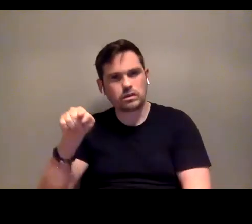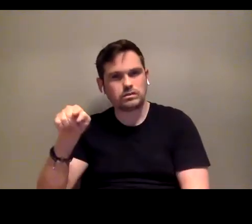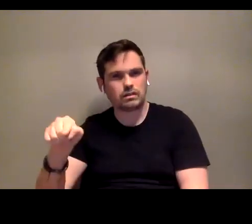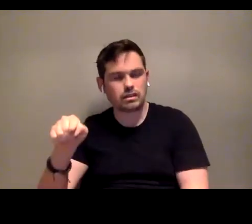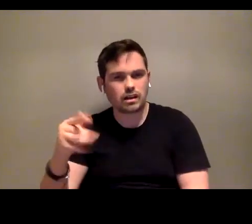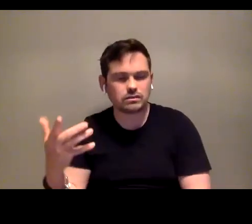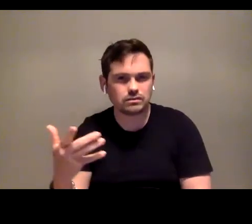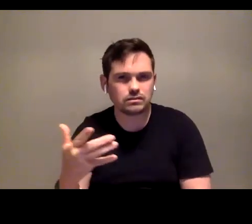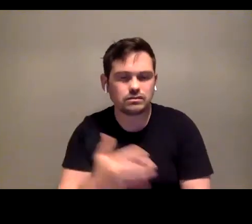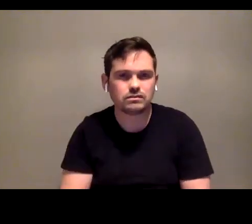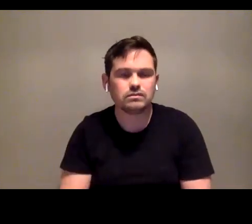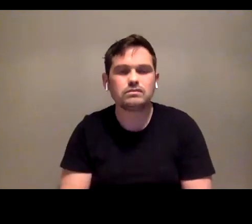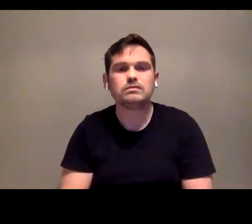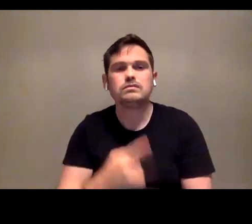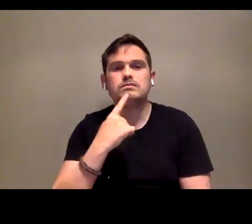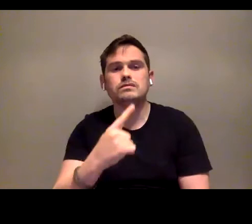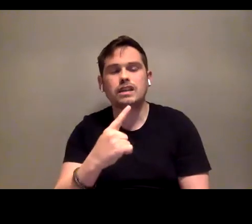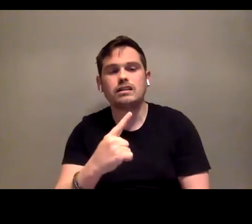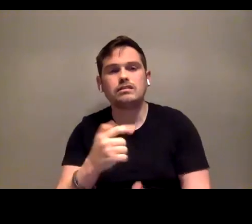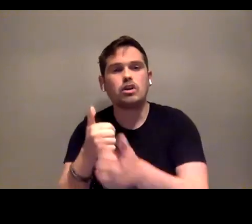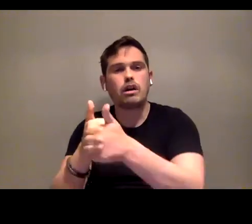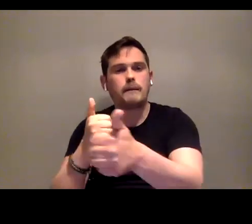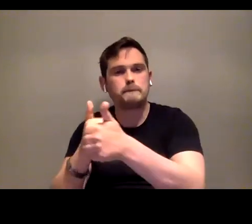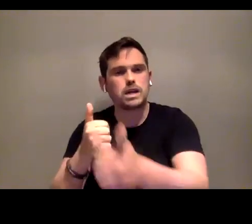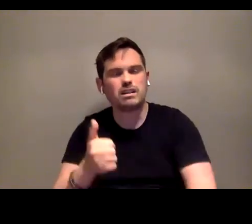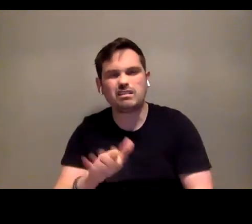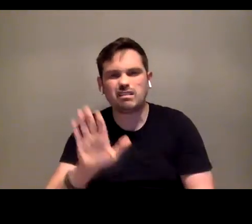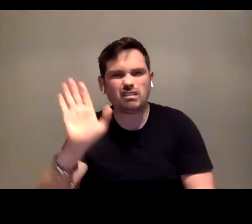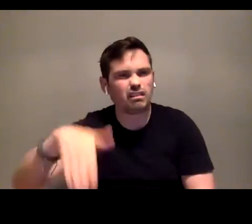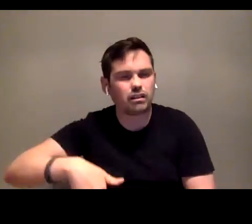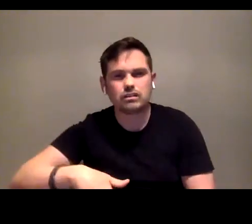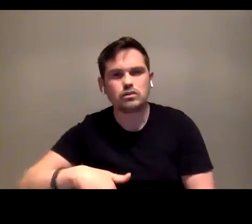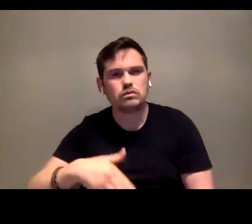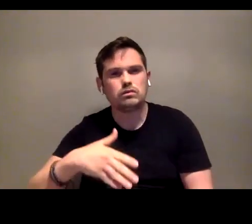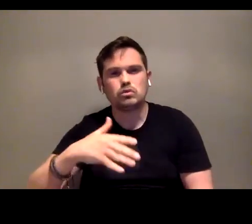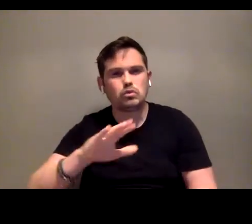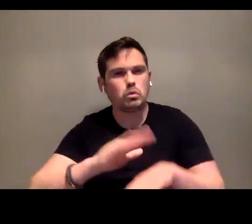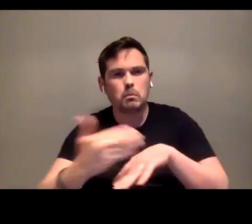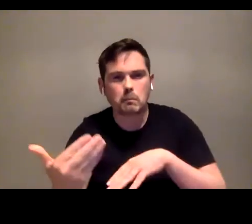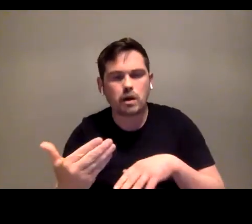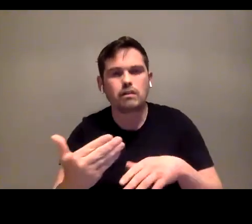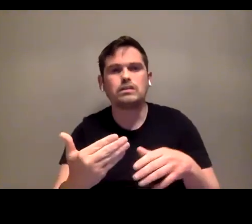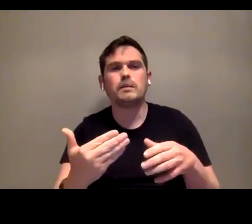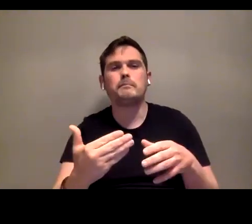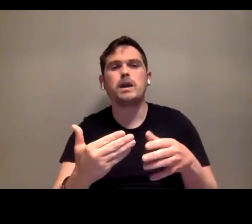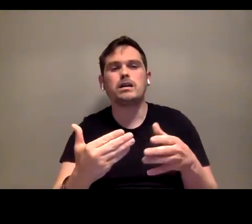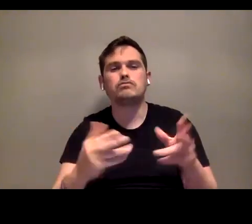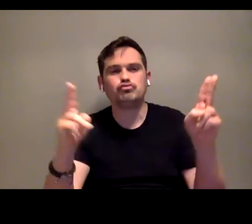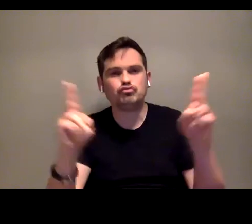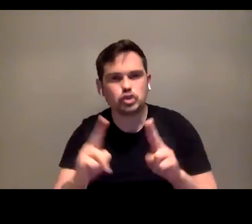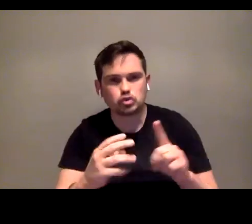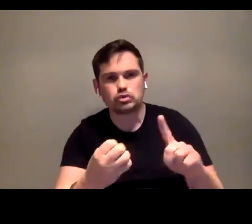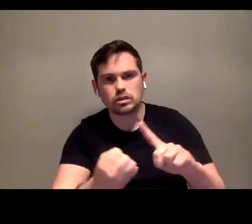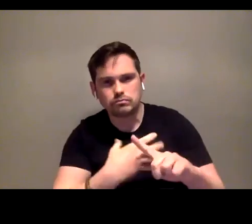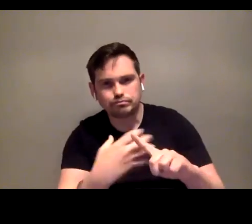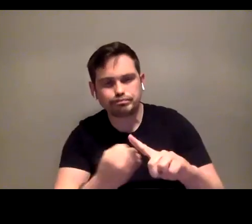and even entire sectors of our economy have been too slow to decarbonize. Bosses use their lobbying to resist the kind of